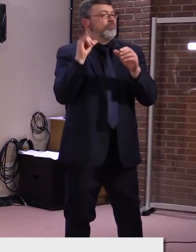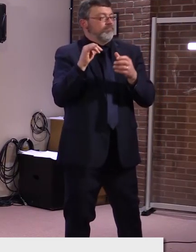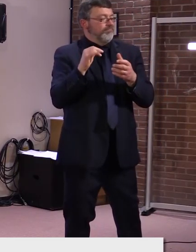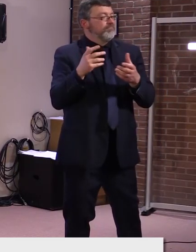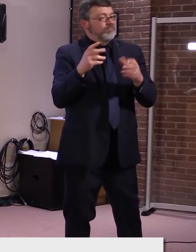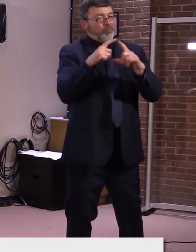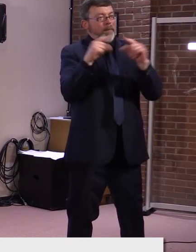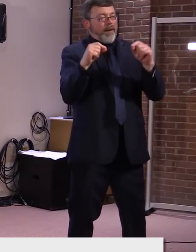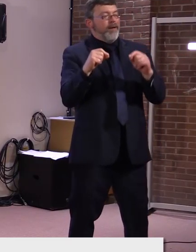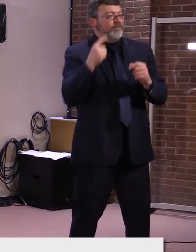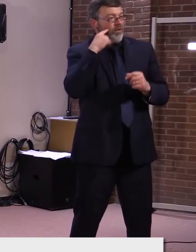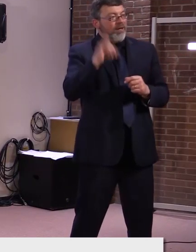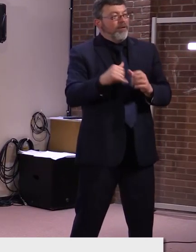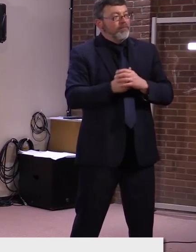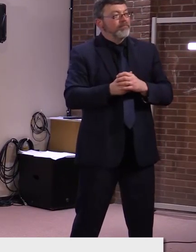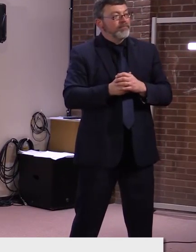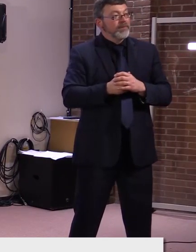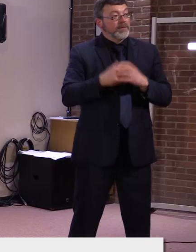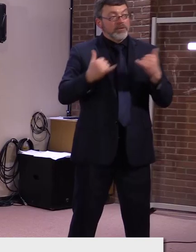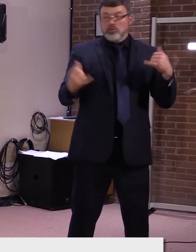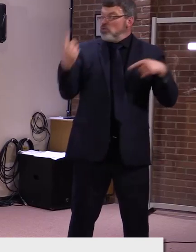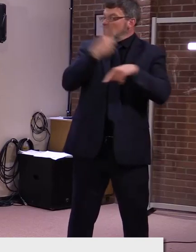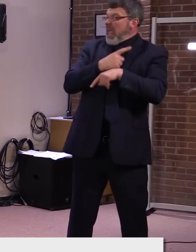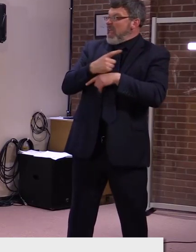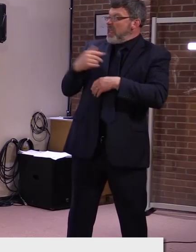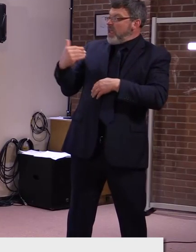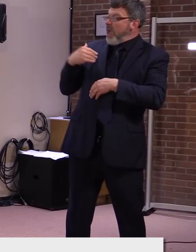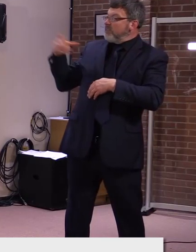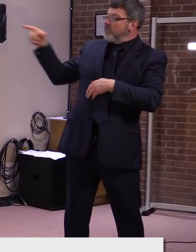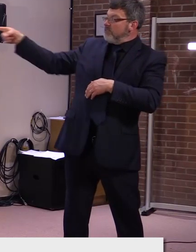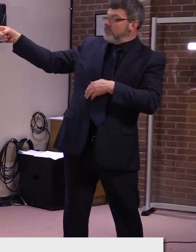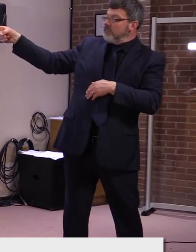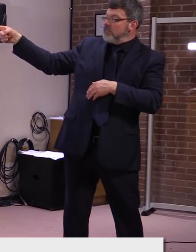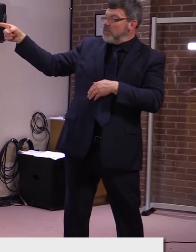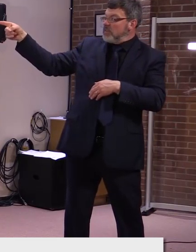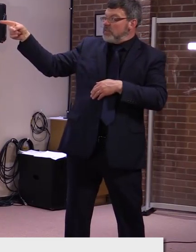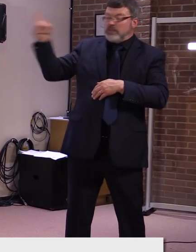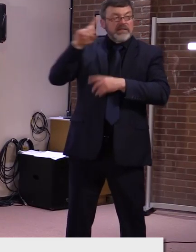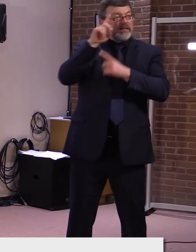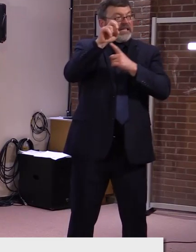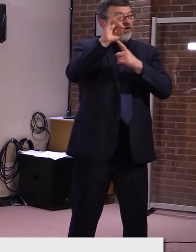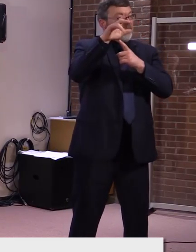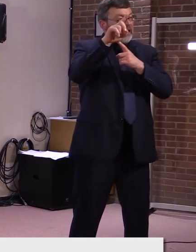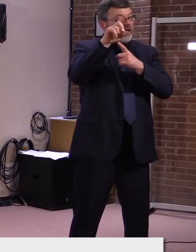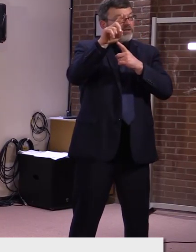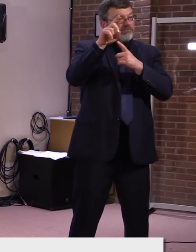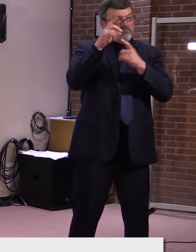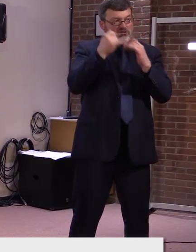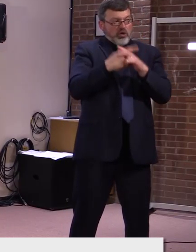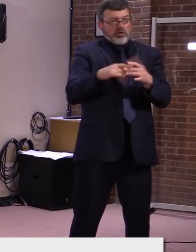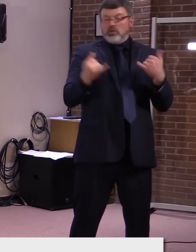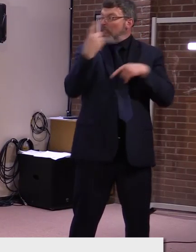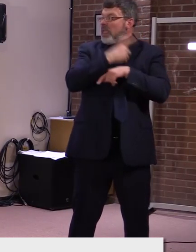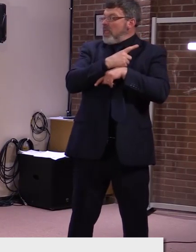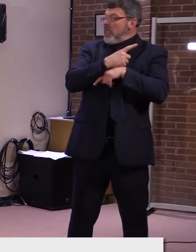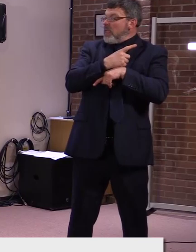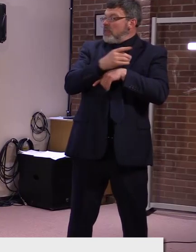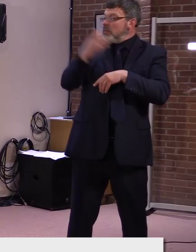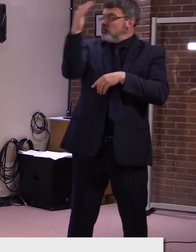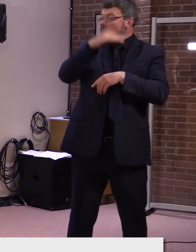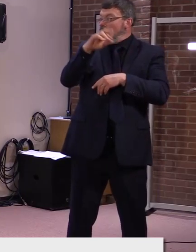to start today, Deerfield Valley, EMS, Jacksonville, Vermont, Reedsboro Fire